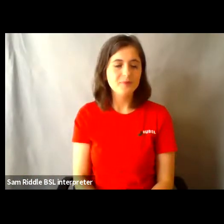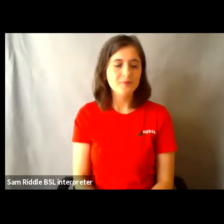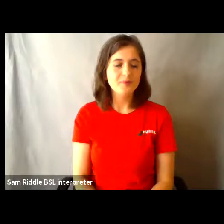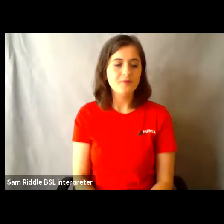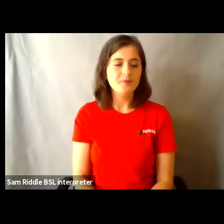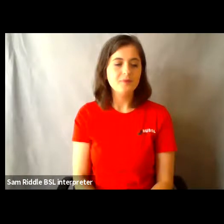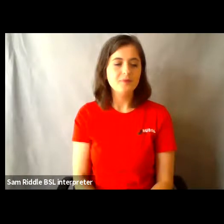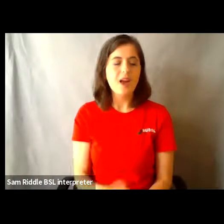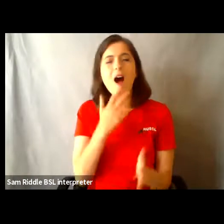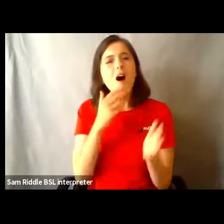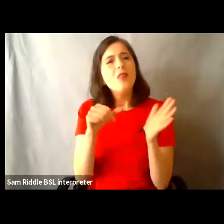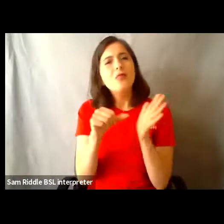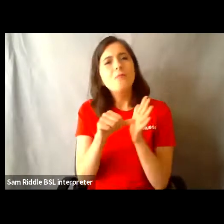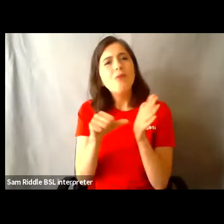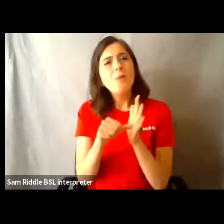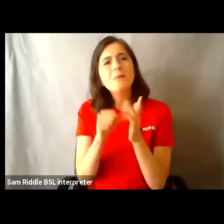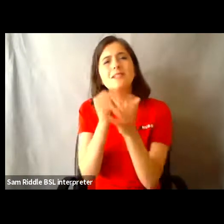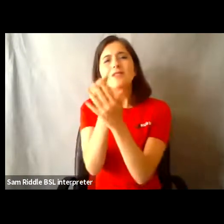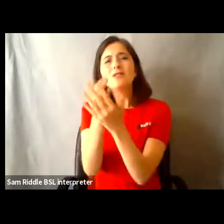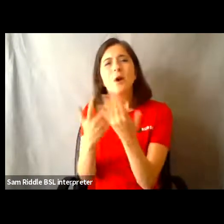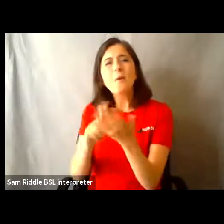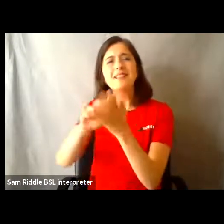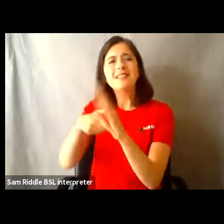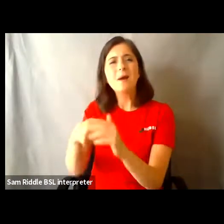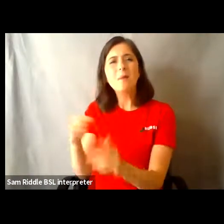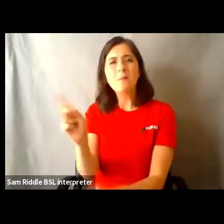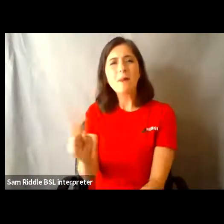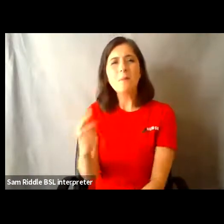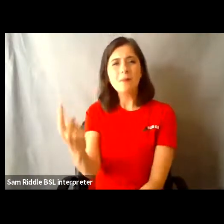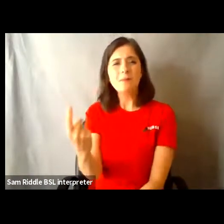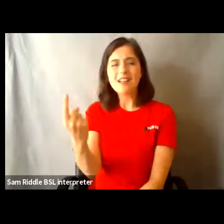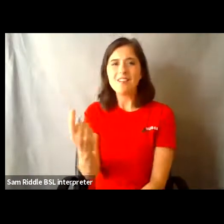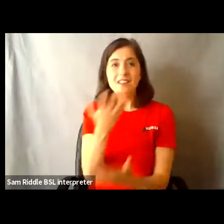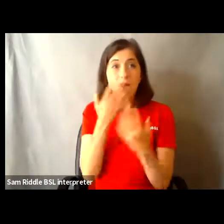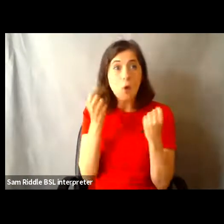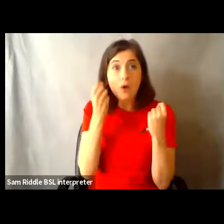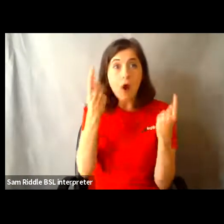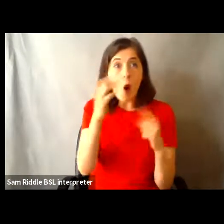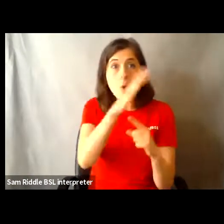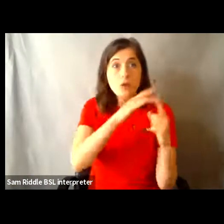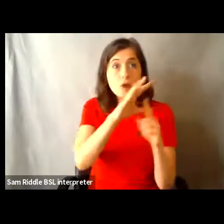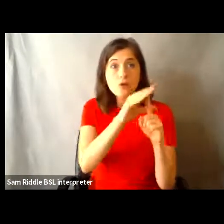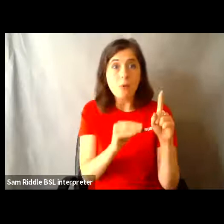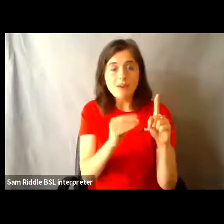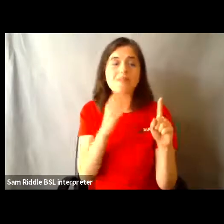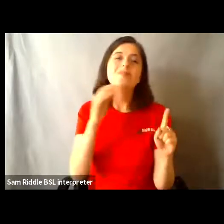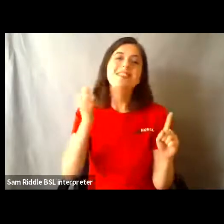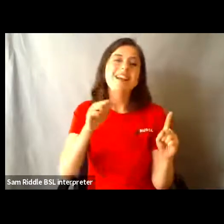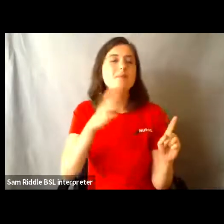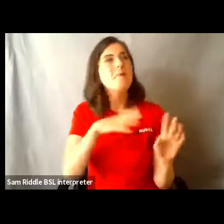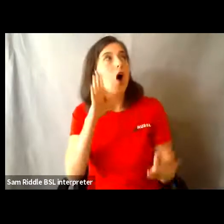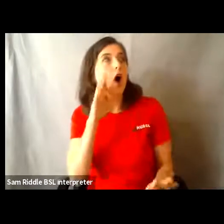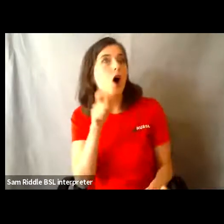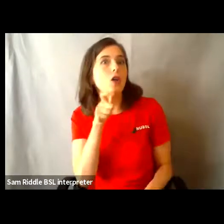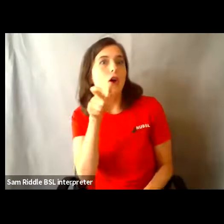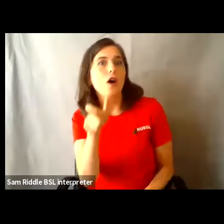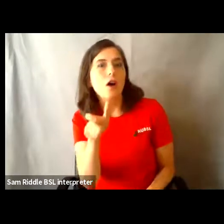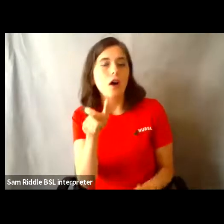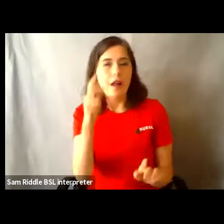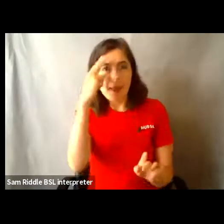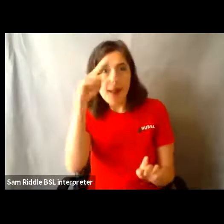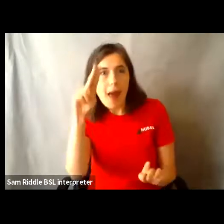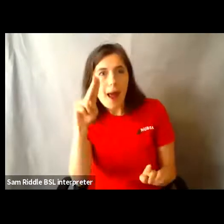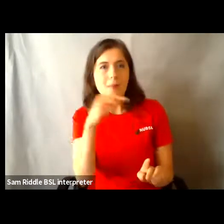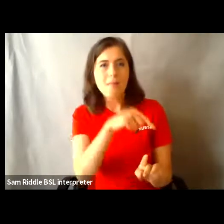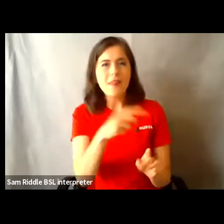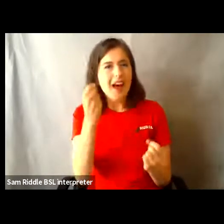The problem is so many disabled people don't know what the social model is. Yes, they might have heard the term, but their understanding